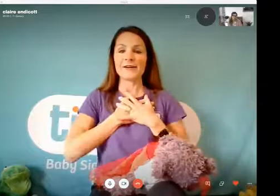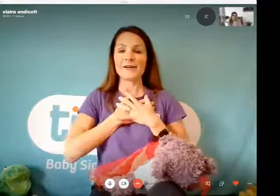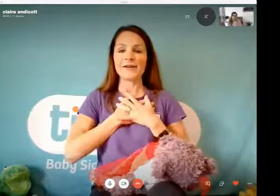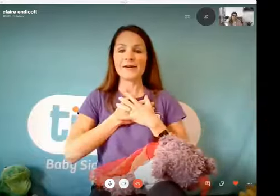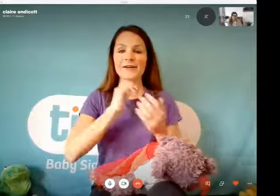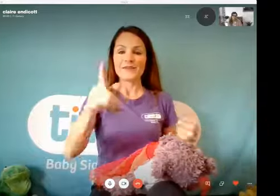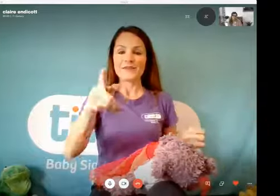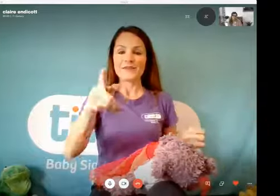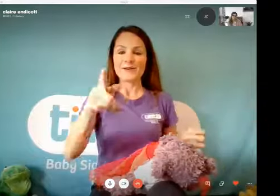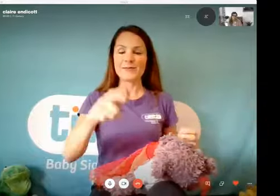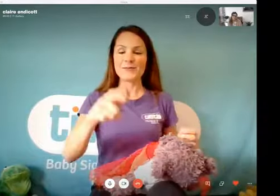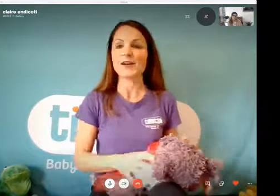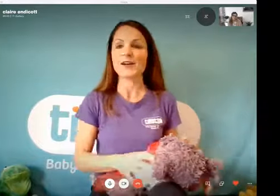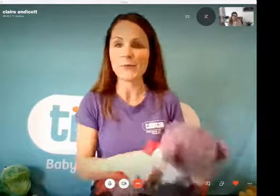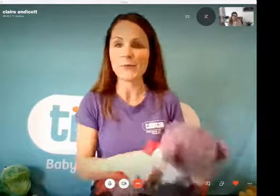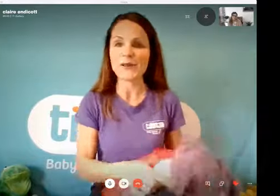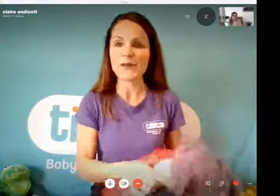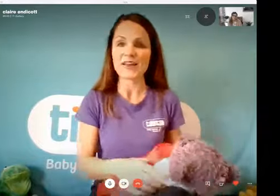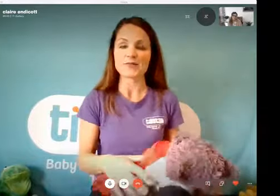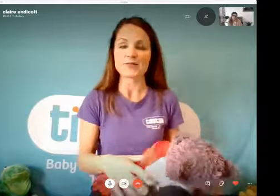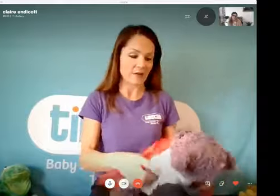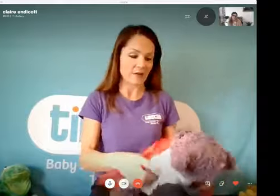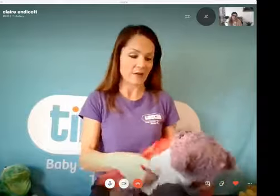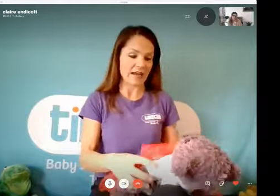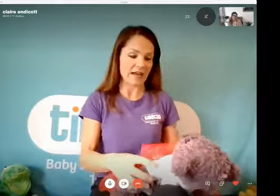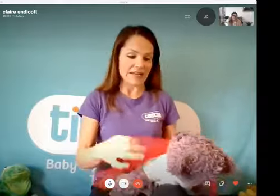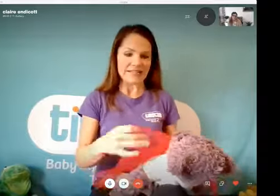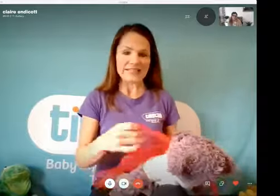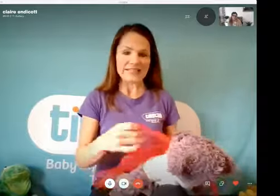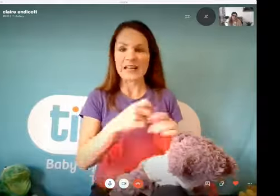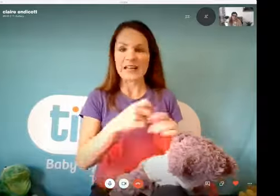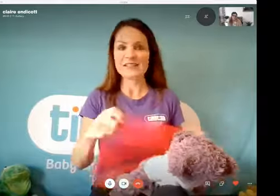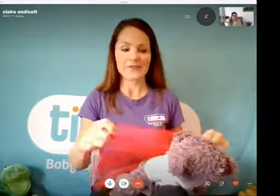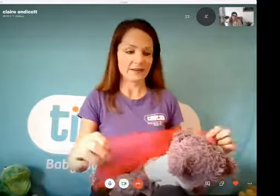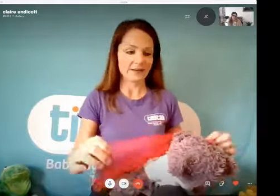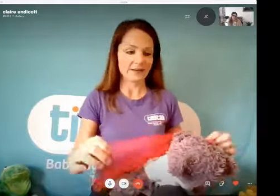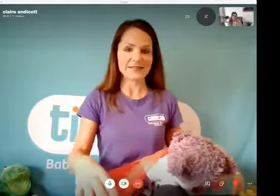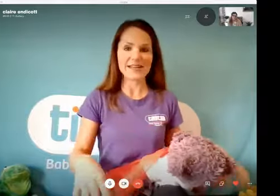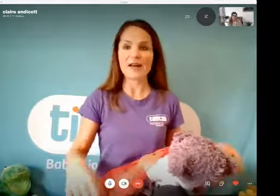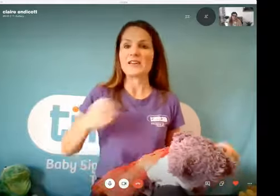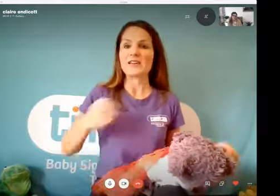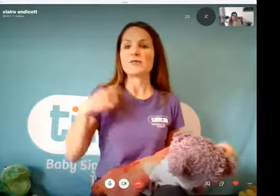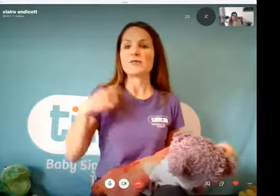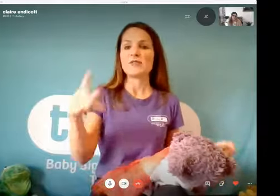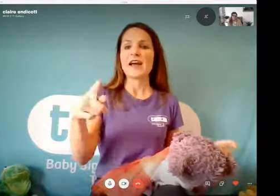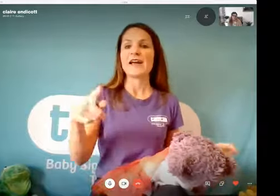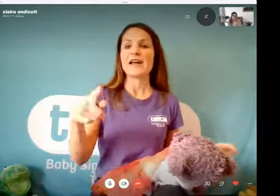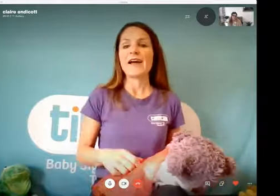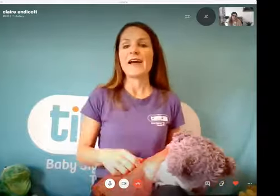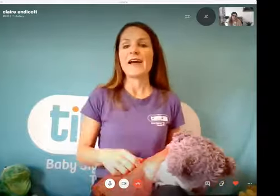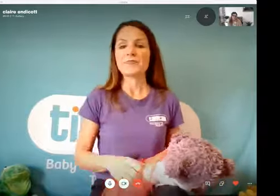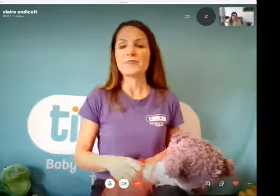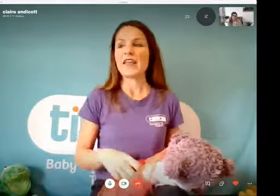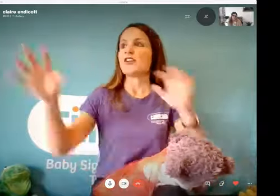love you. Best sign ever. Me and my girls, even though they're nearly 7 and 10, we still do that. If you can't, if you're